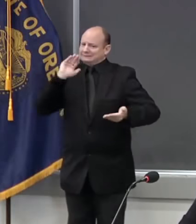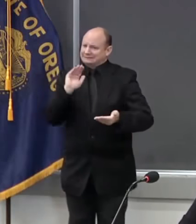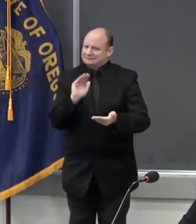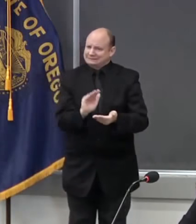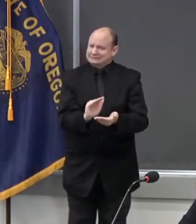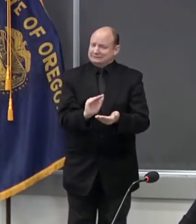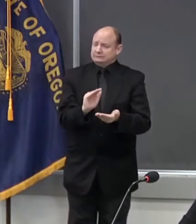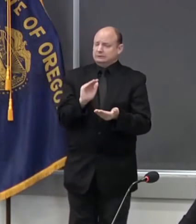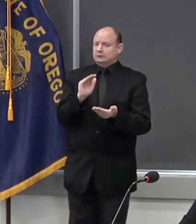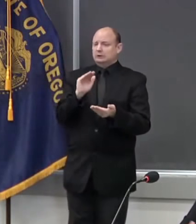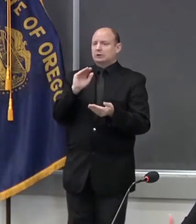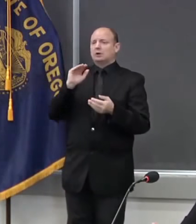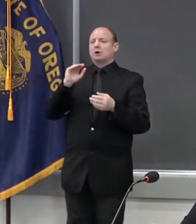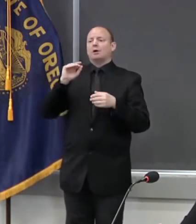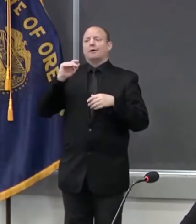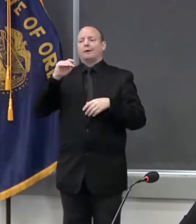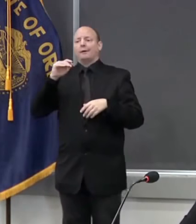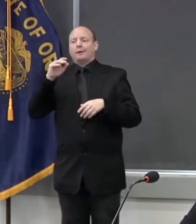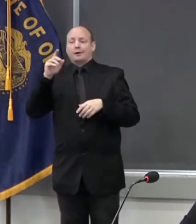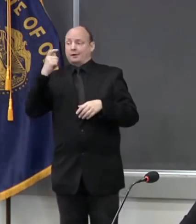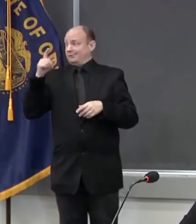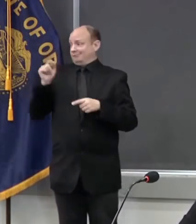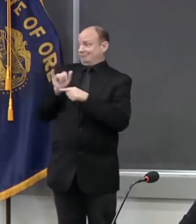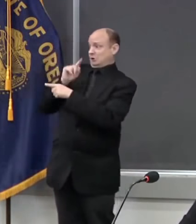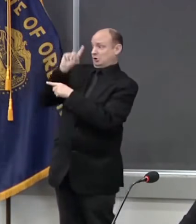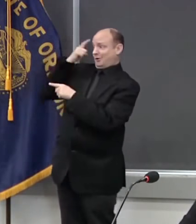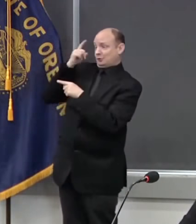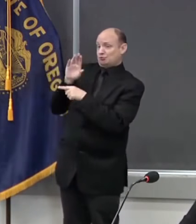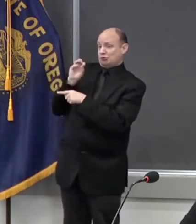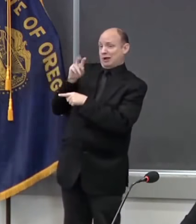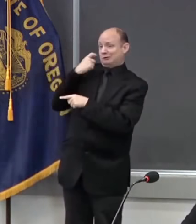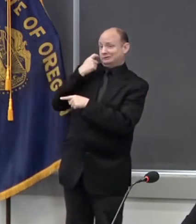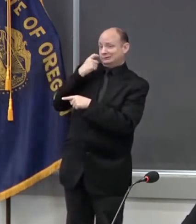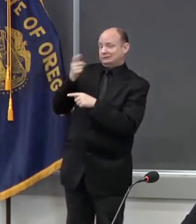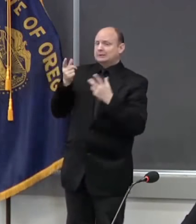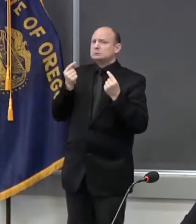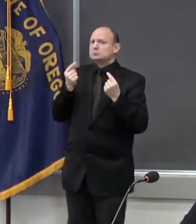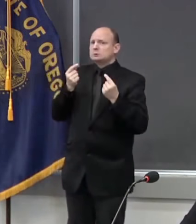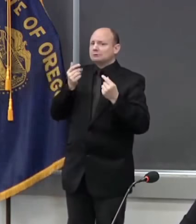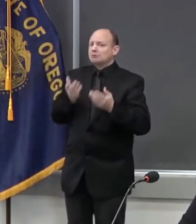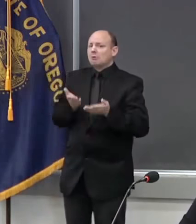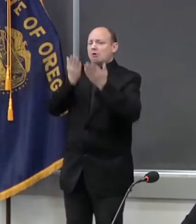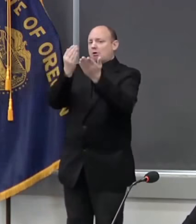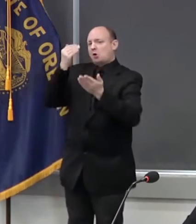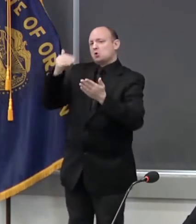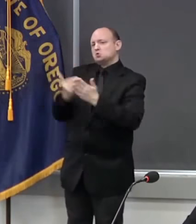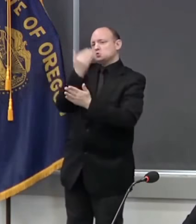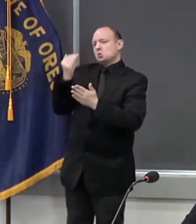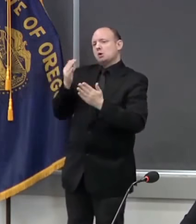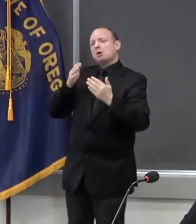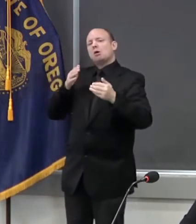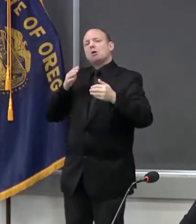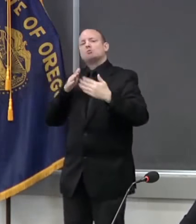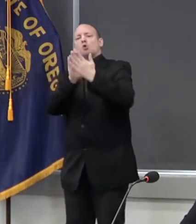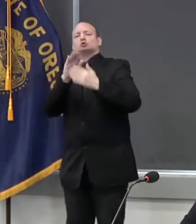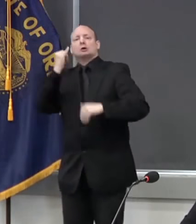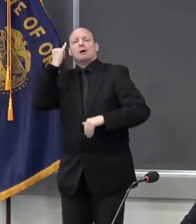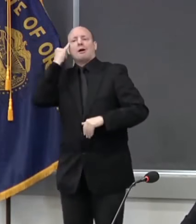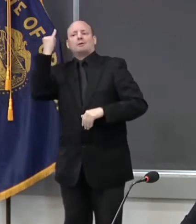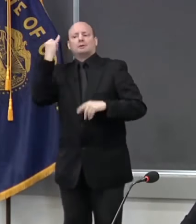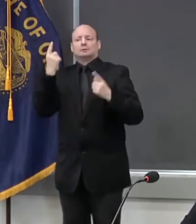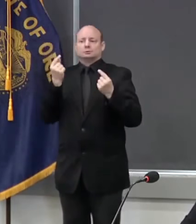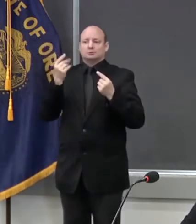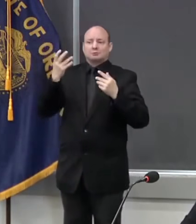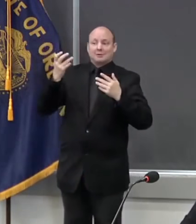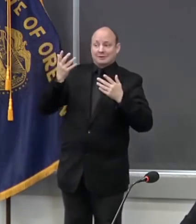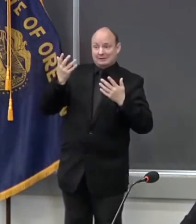As Governor Brown stated, it's time for a new approach. The statewide framework that we've had in place to reopen isn't enough to